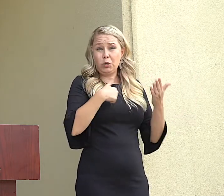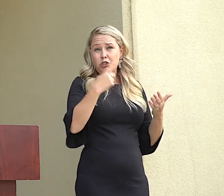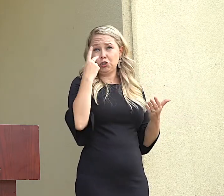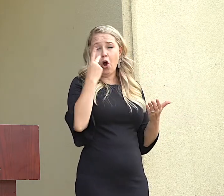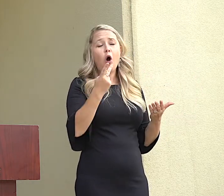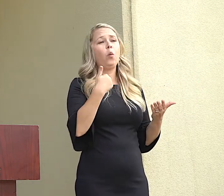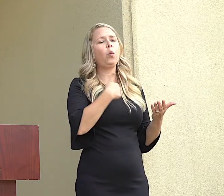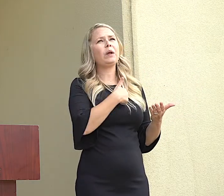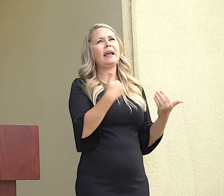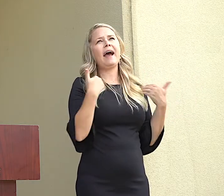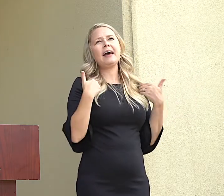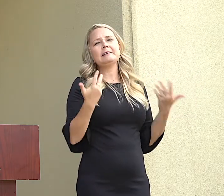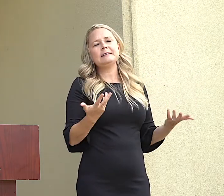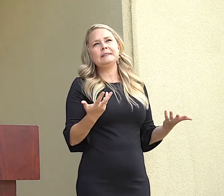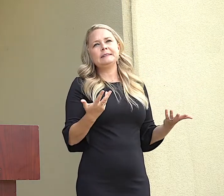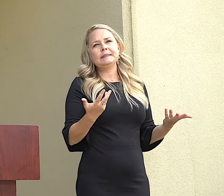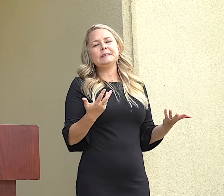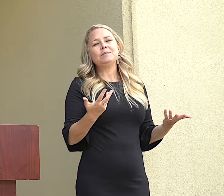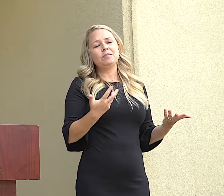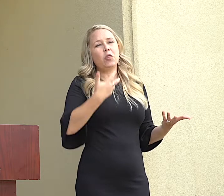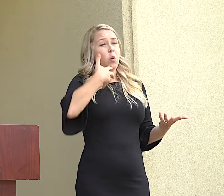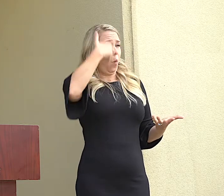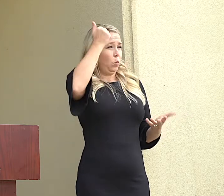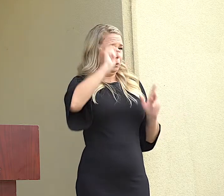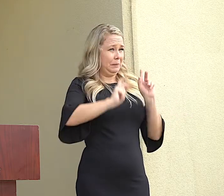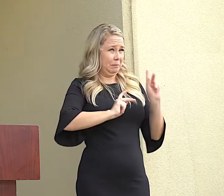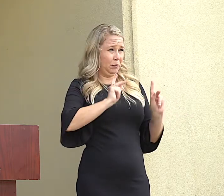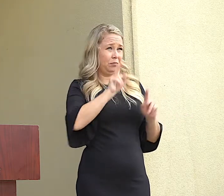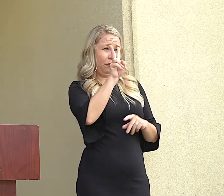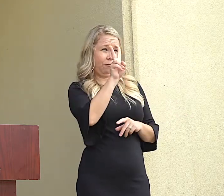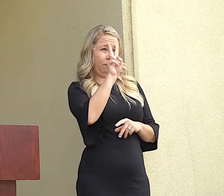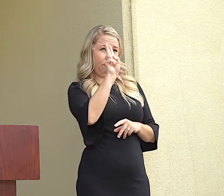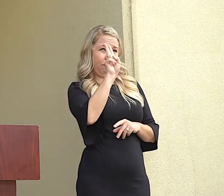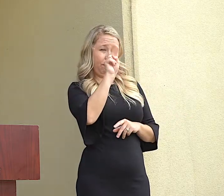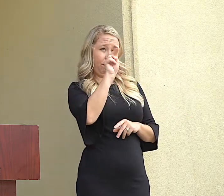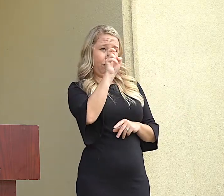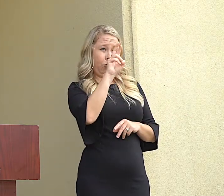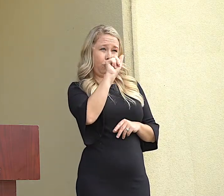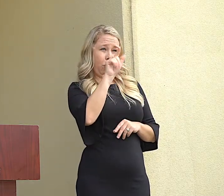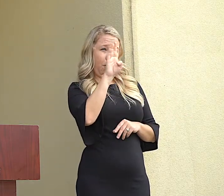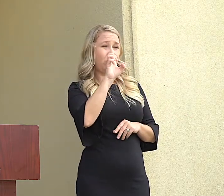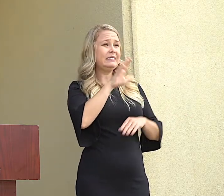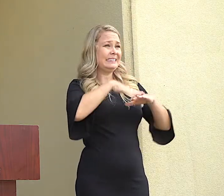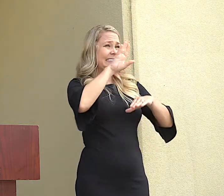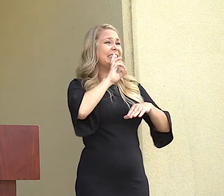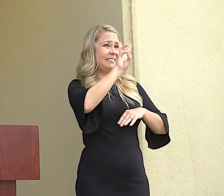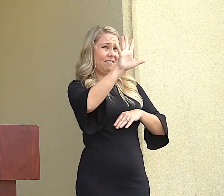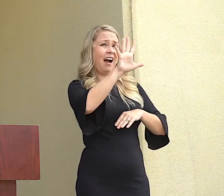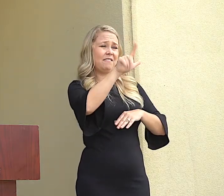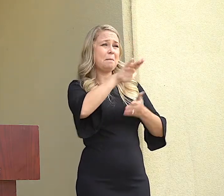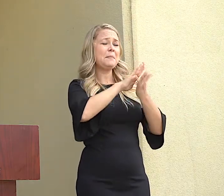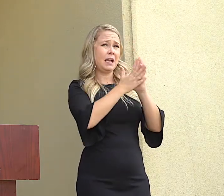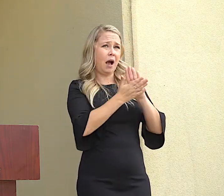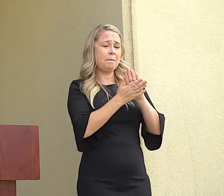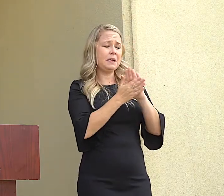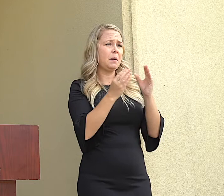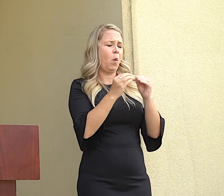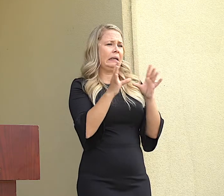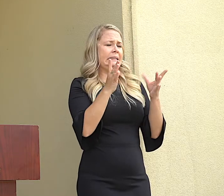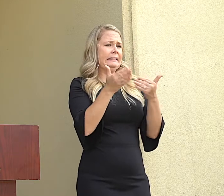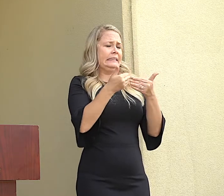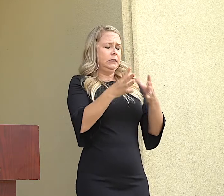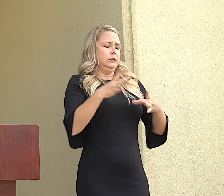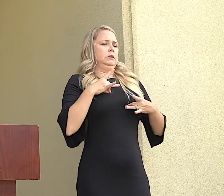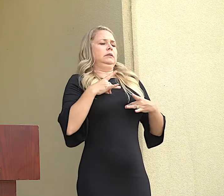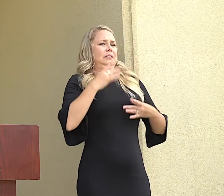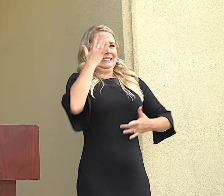was that we had the vulnerable elderly, anybody 60 or 65 and over, succumbing more readily to the disease. When they